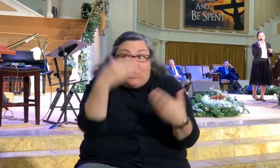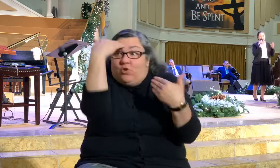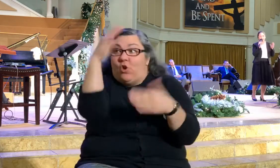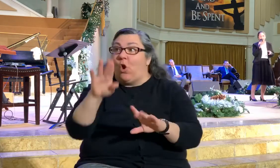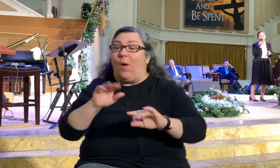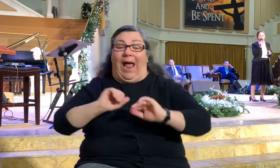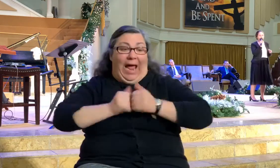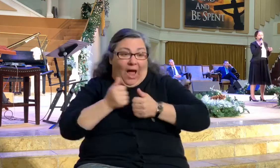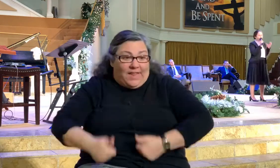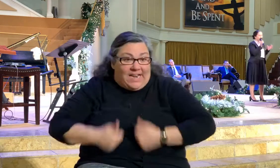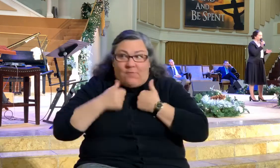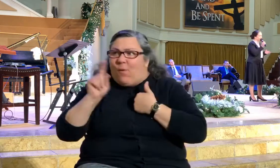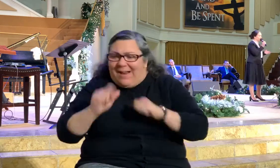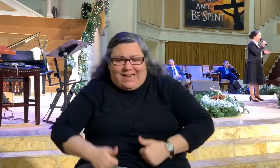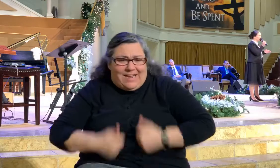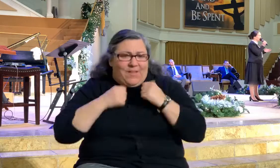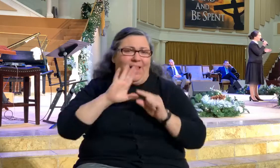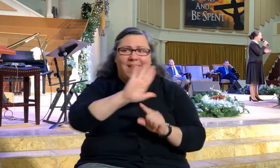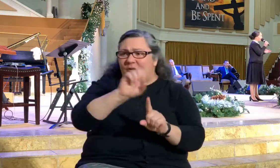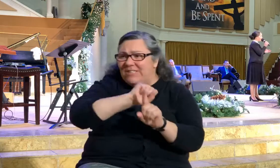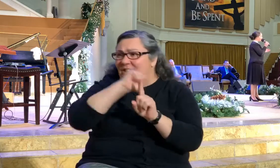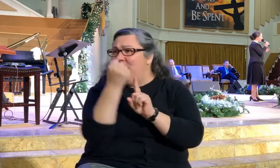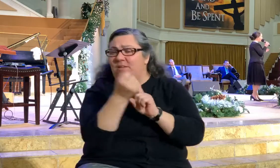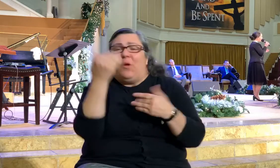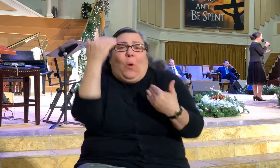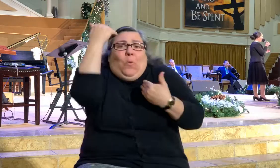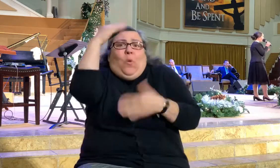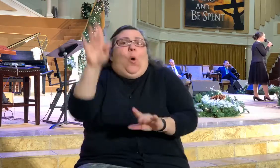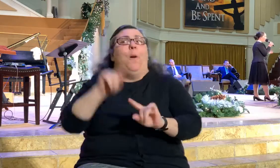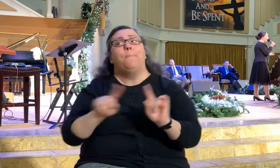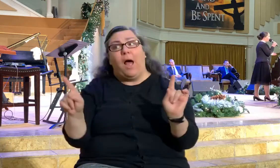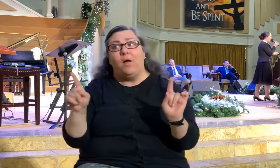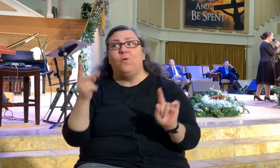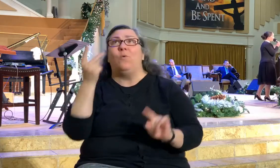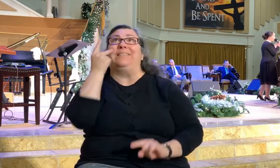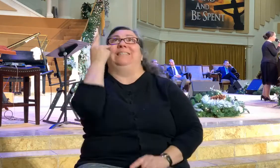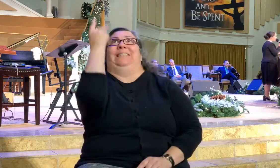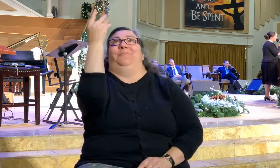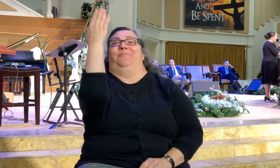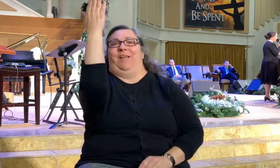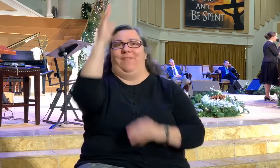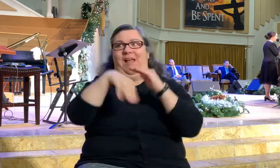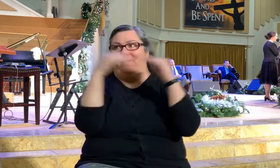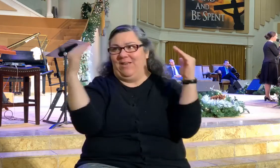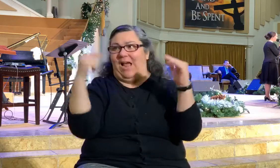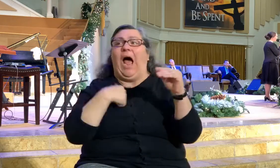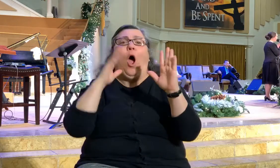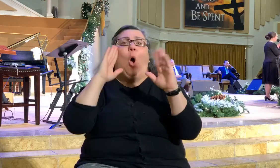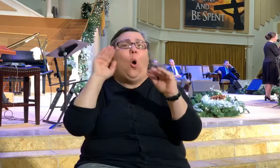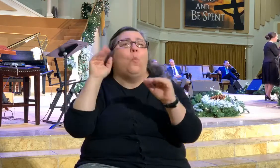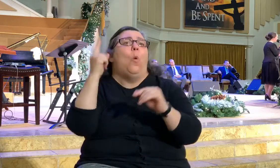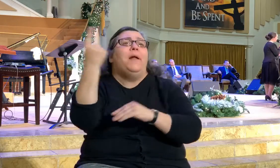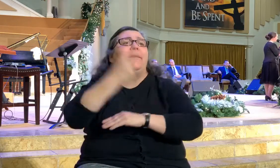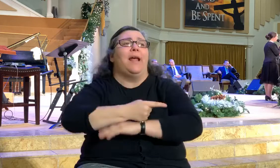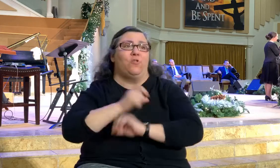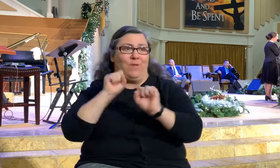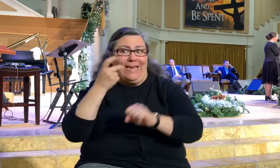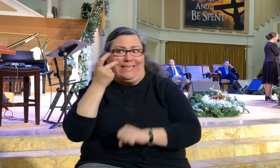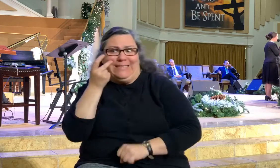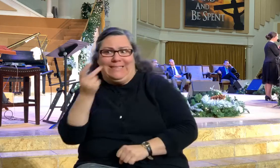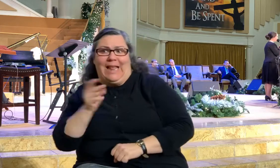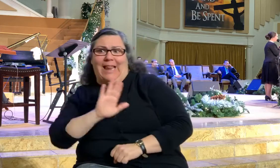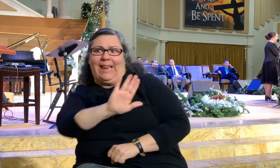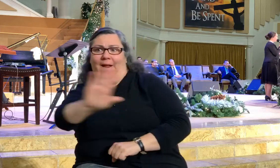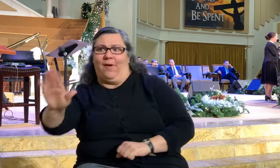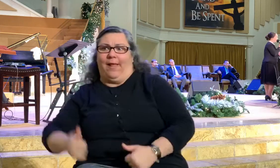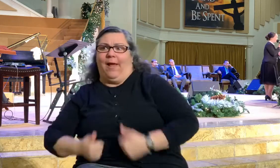how they live or where they live and the circumstances that they have. And I hope one day maybe you get to see all that. But if you